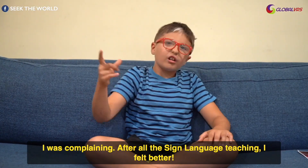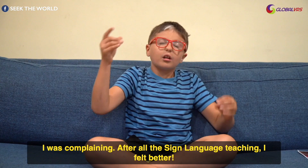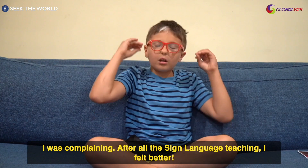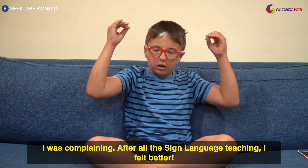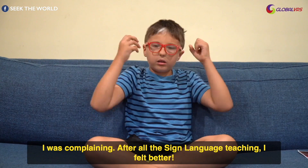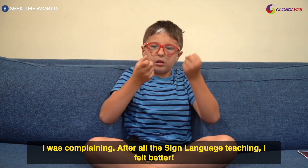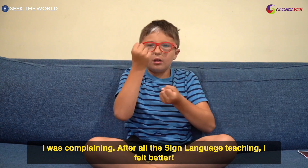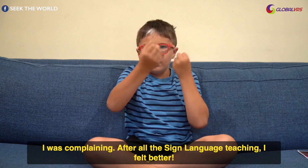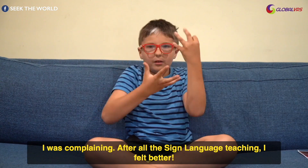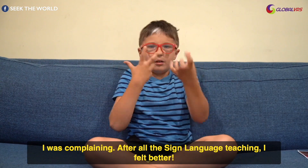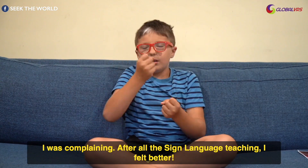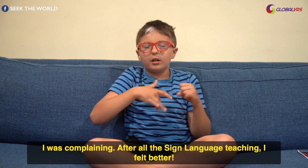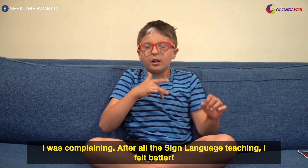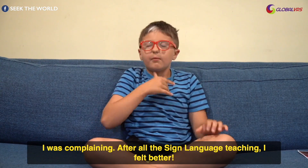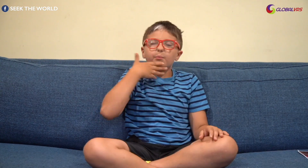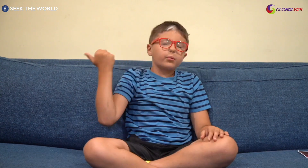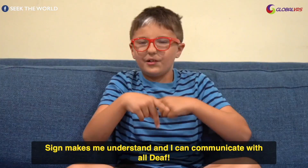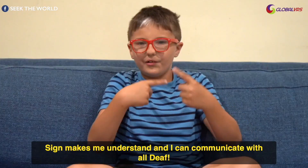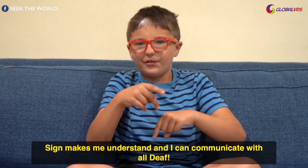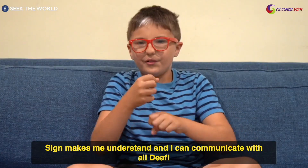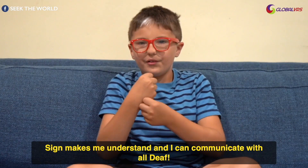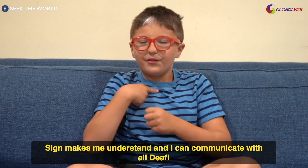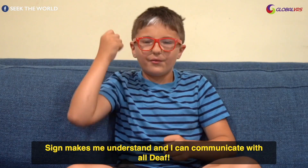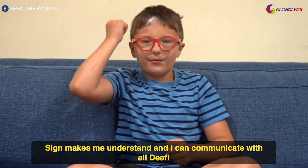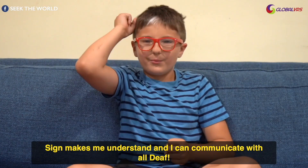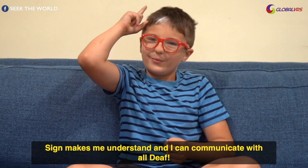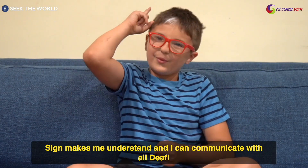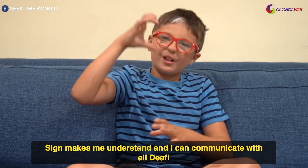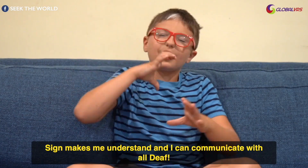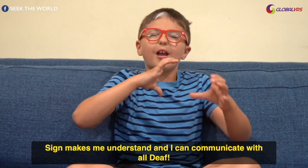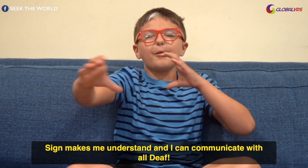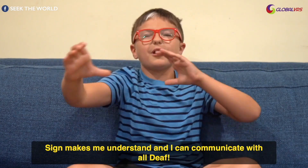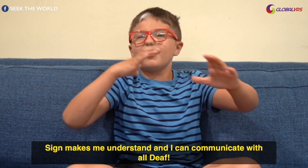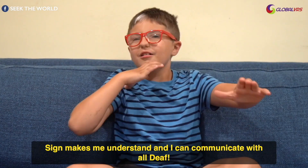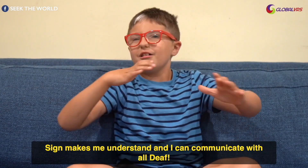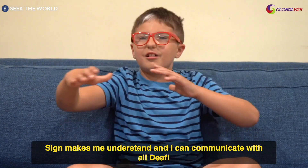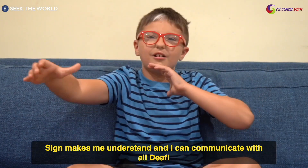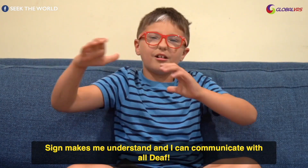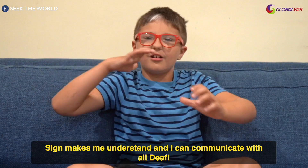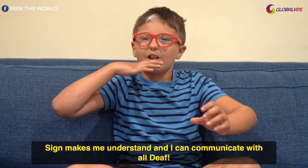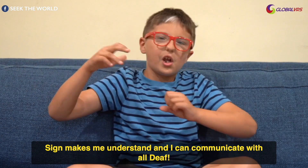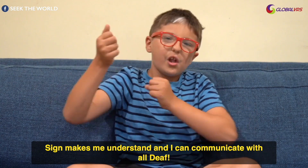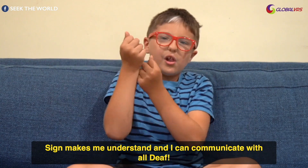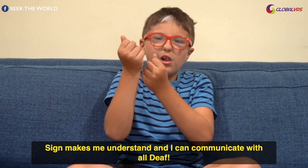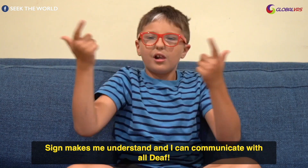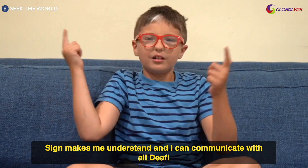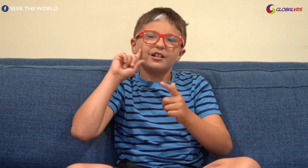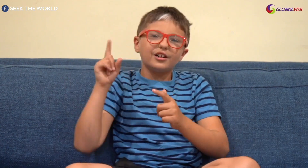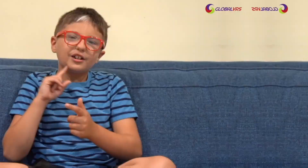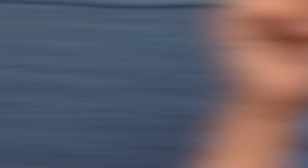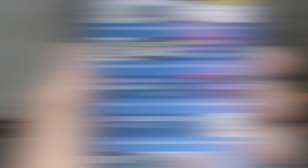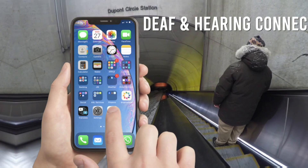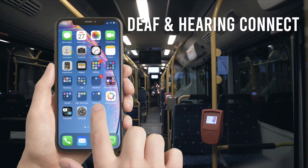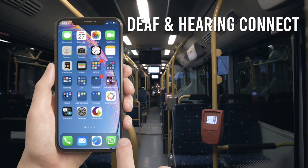complaining after all the sign language teaching, but I felt so much better. Sign makes me understand and I can communicate with all of the deaf.